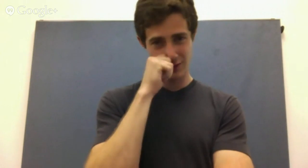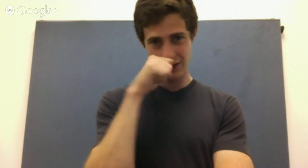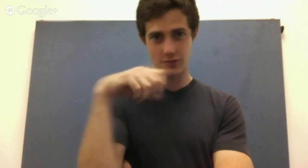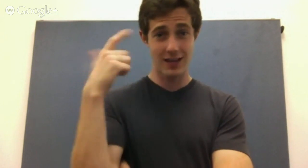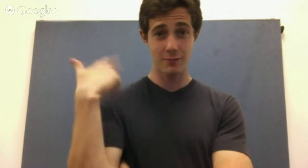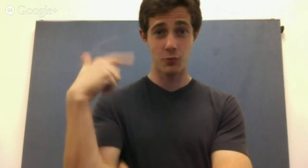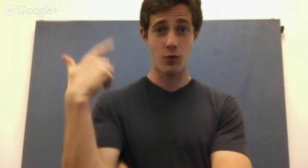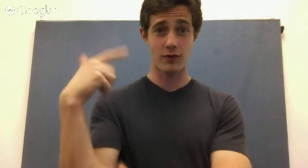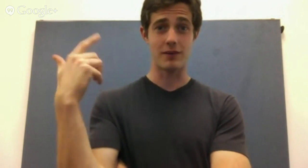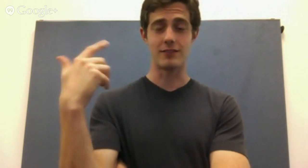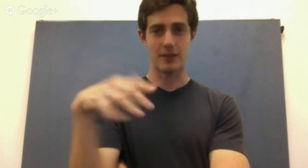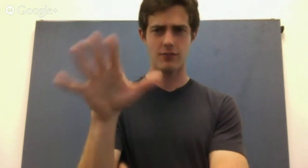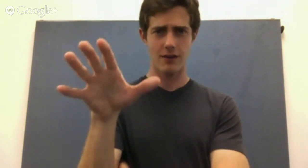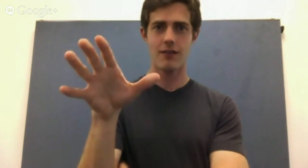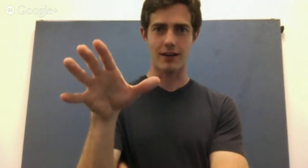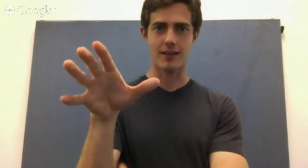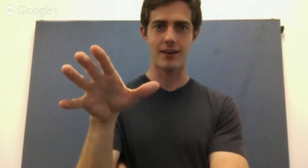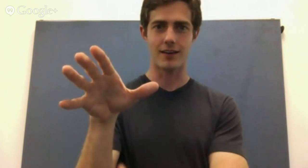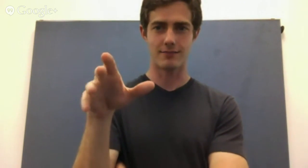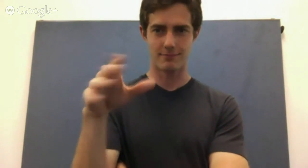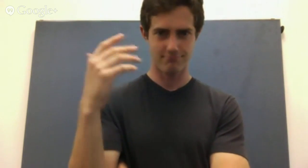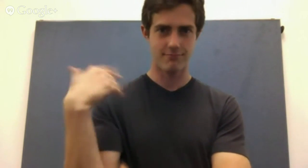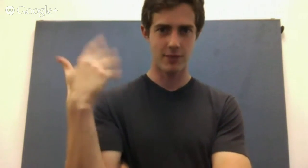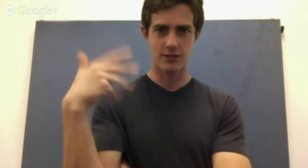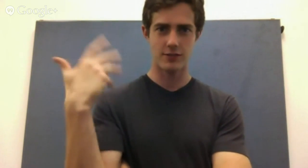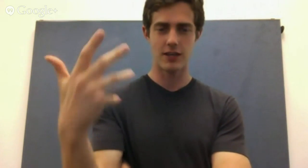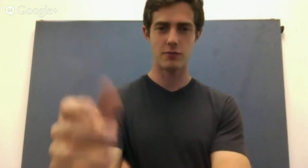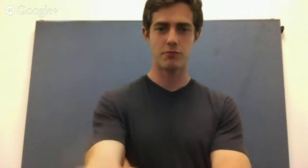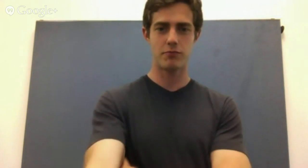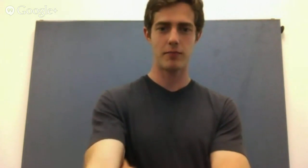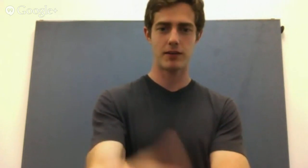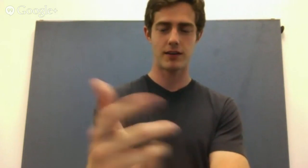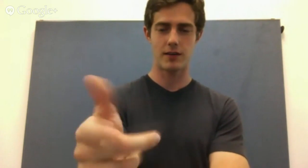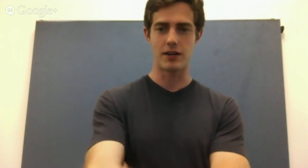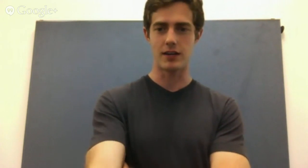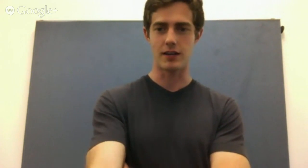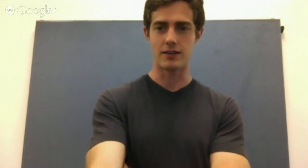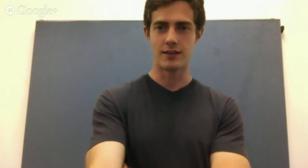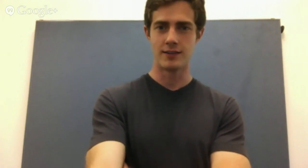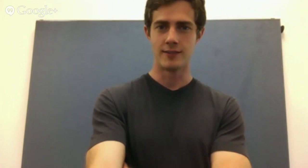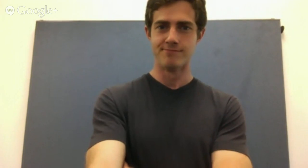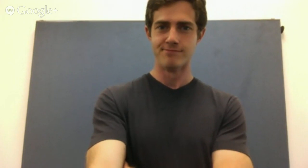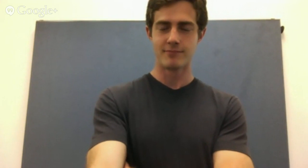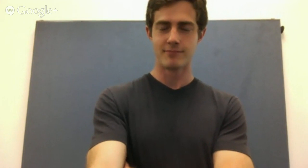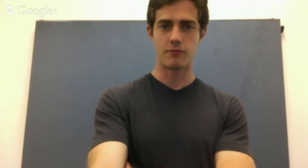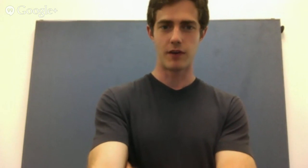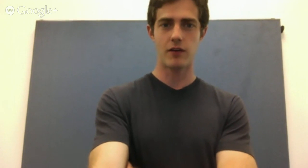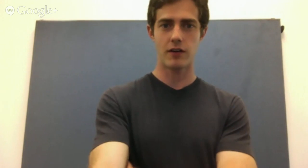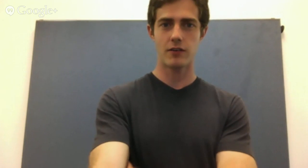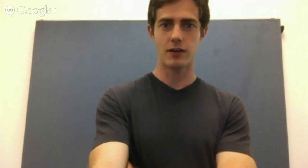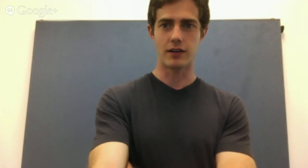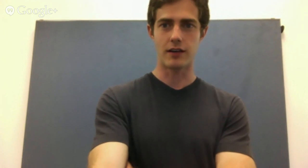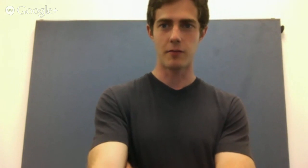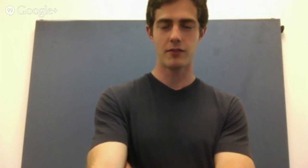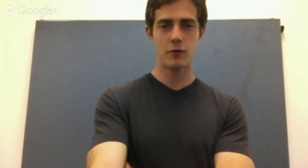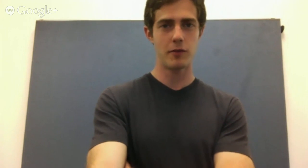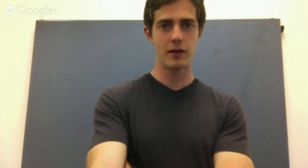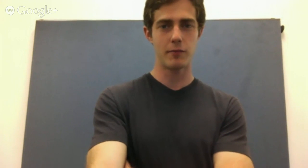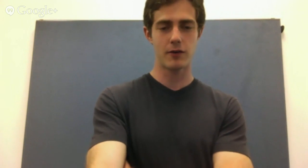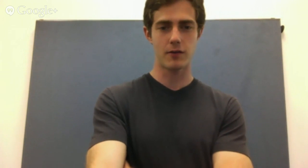It just keeps warning me. It's like no, I get it, but it just keeps popping it up and dinging. That's very, very annoying. I'm gonna email Google